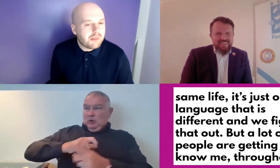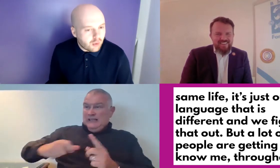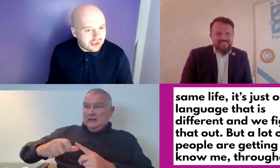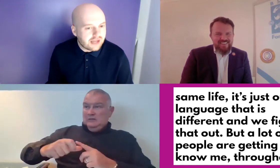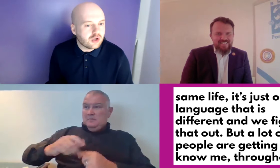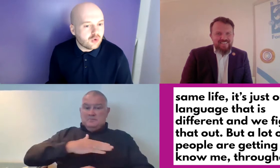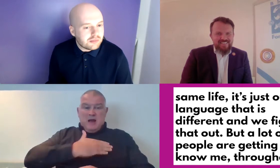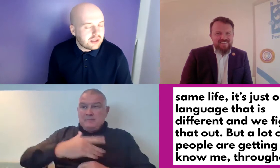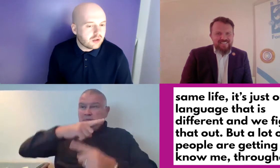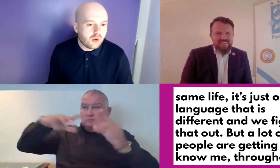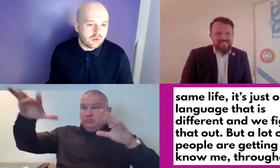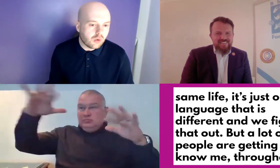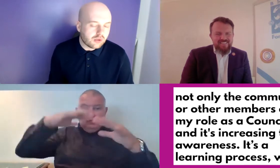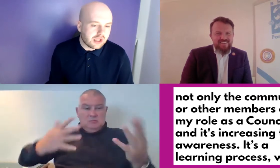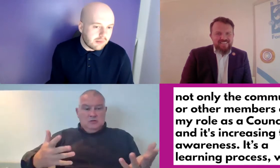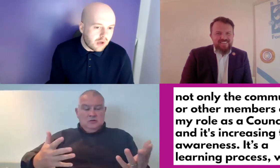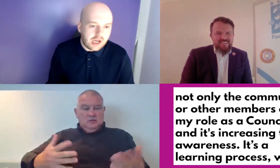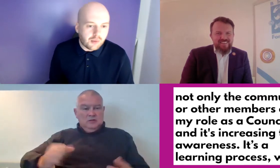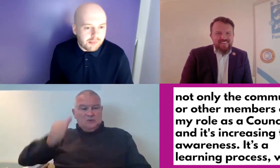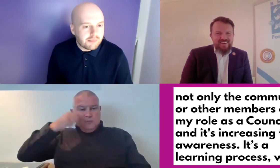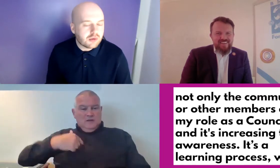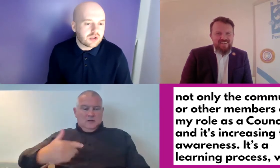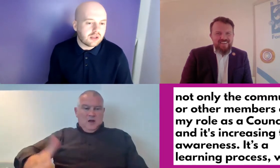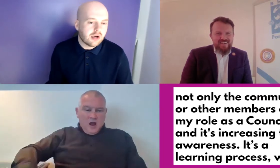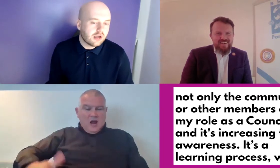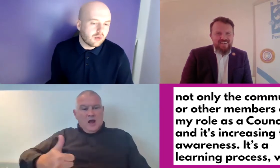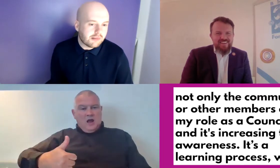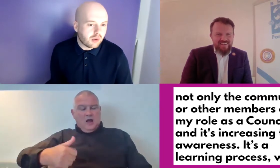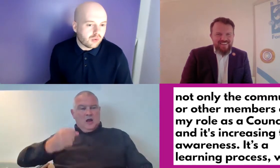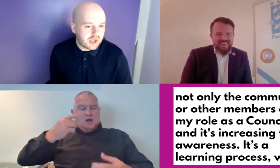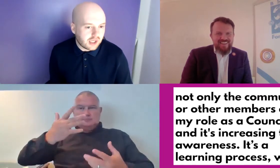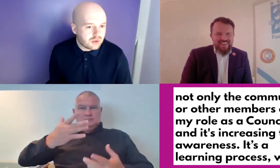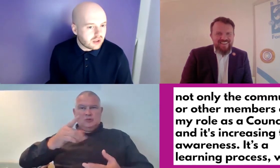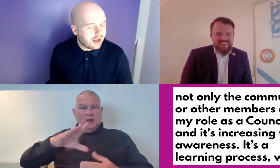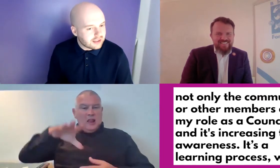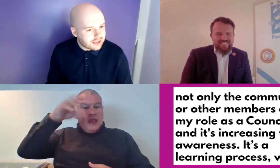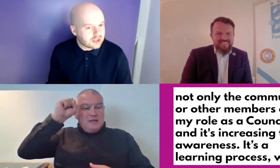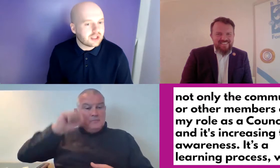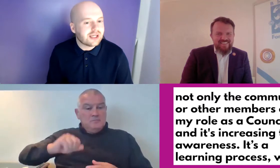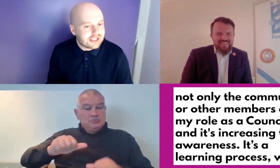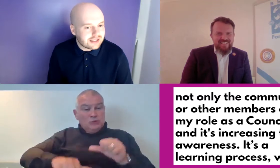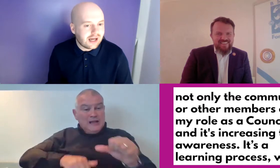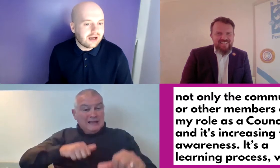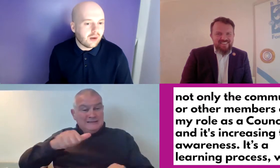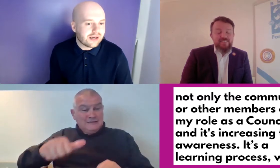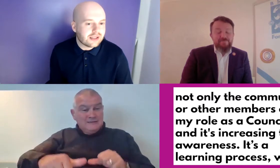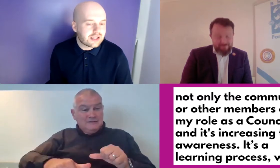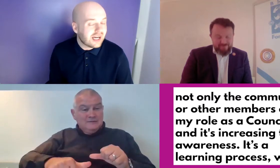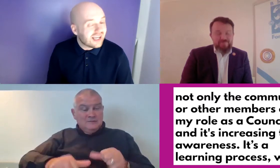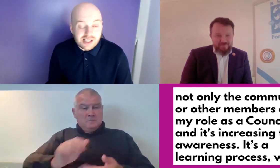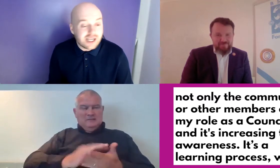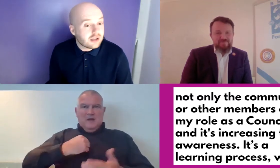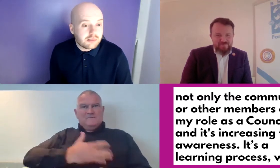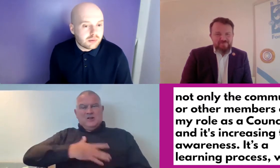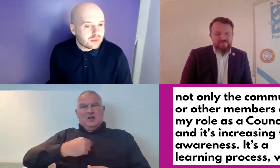lot of people are getting to know me throughout not only the community, our members, and in my role as a counsellor, and it's increasing that awareness.